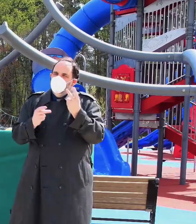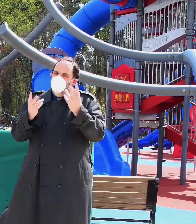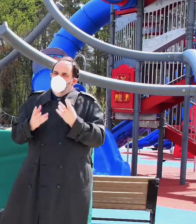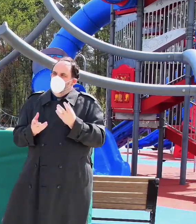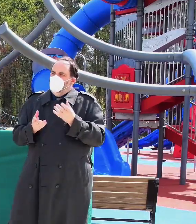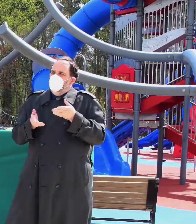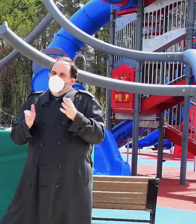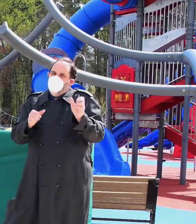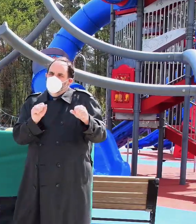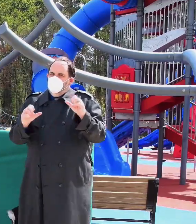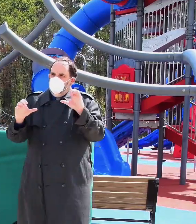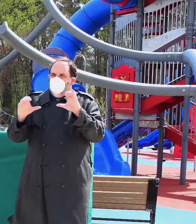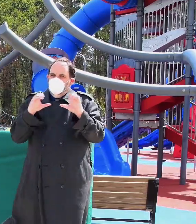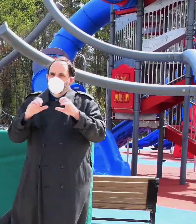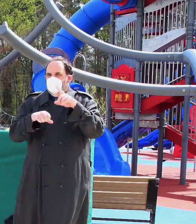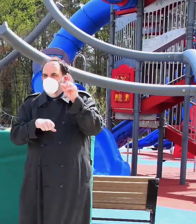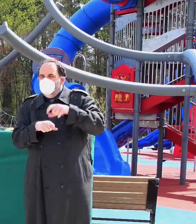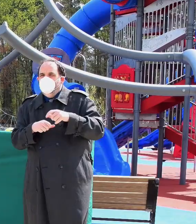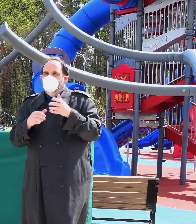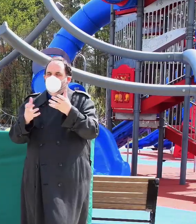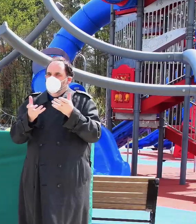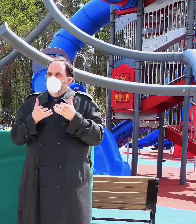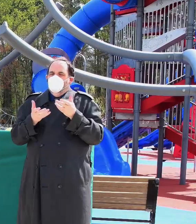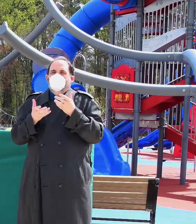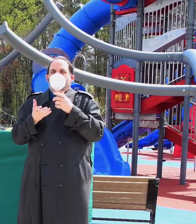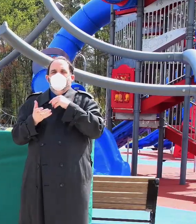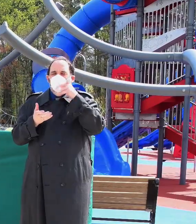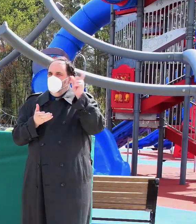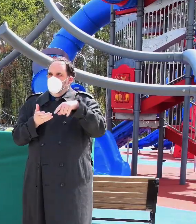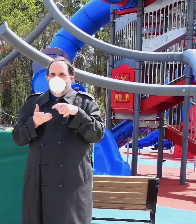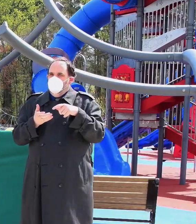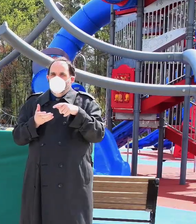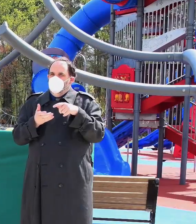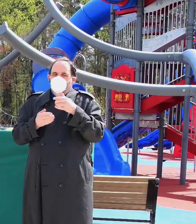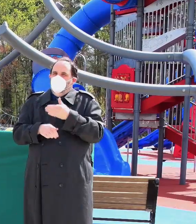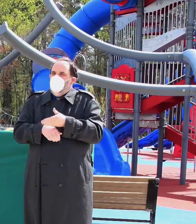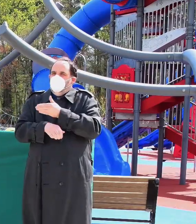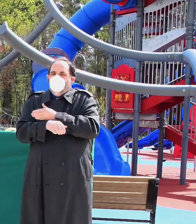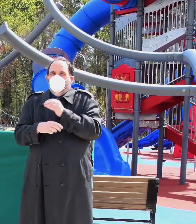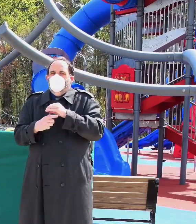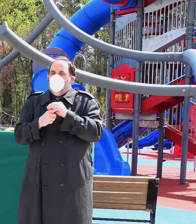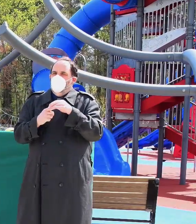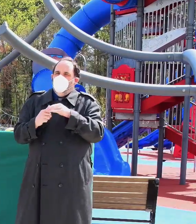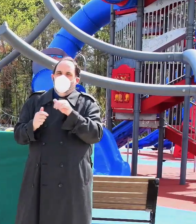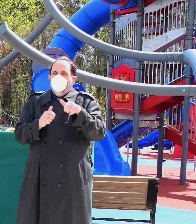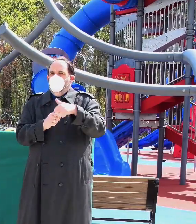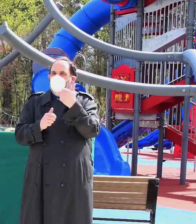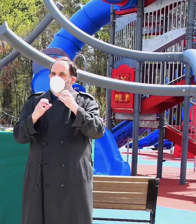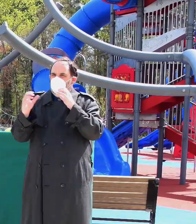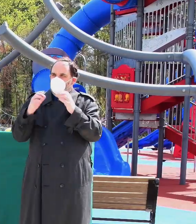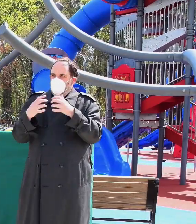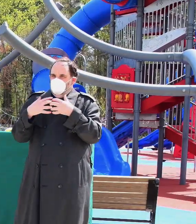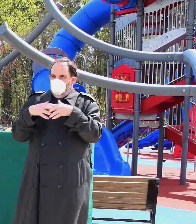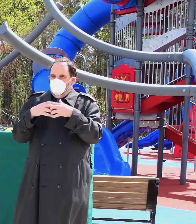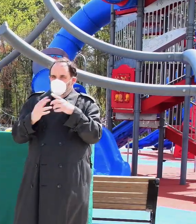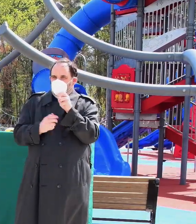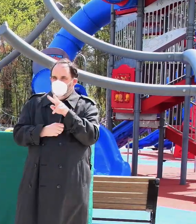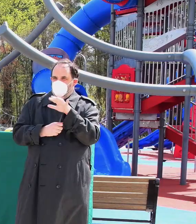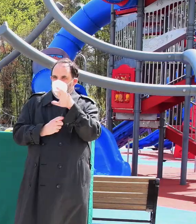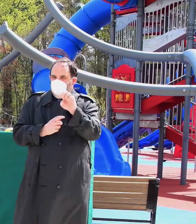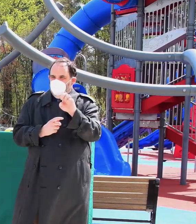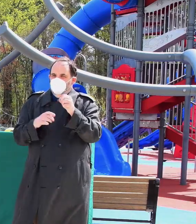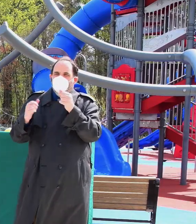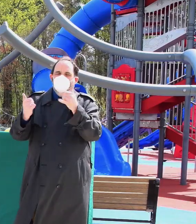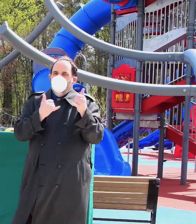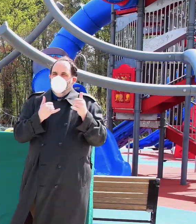to communicate their needs and desires without needing their augmented and alternative communication device. They will be able to play